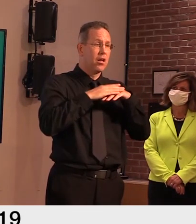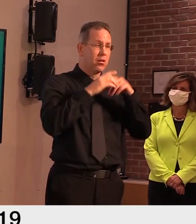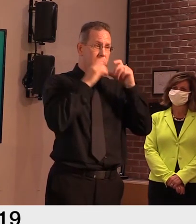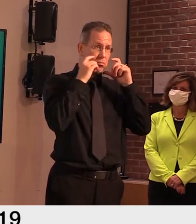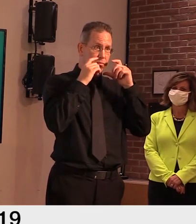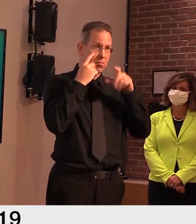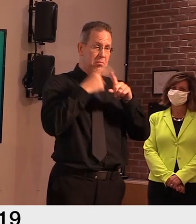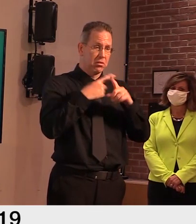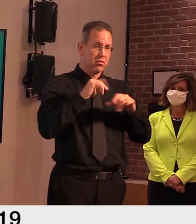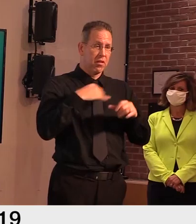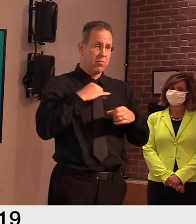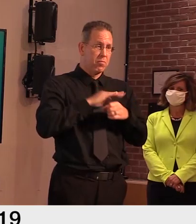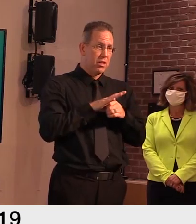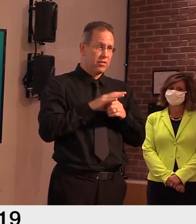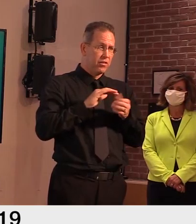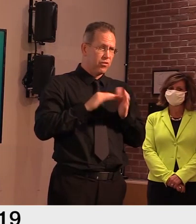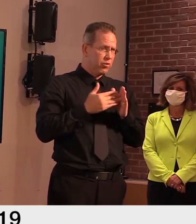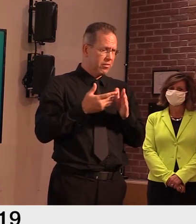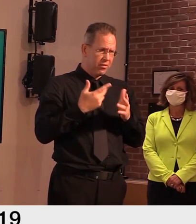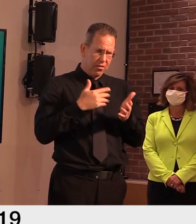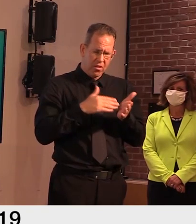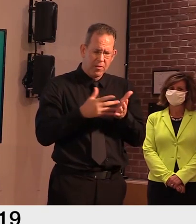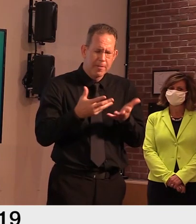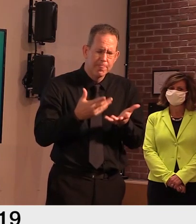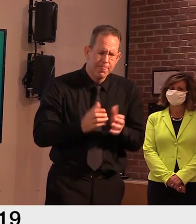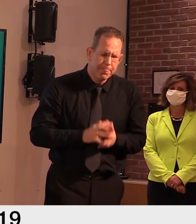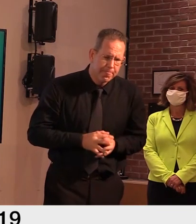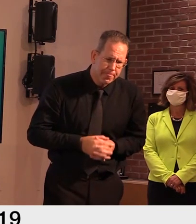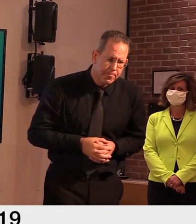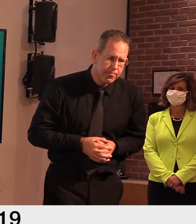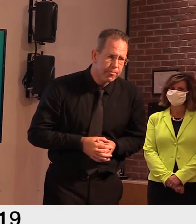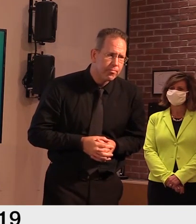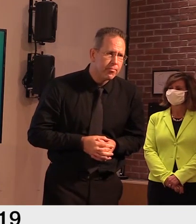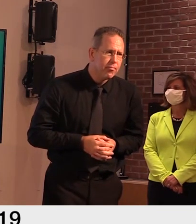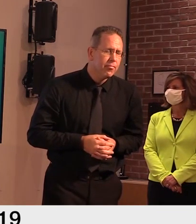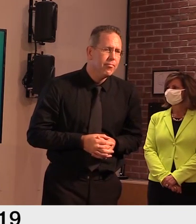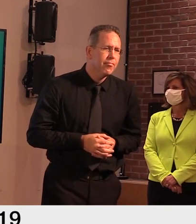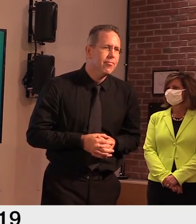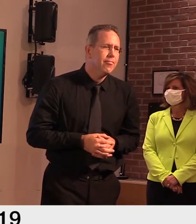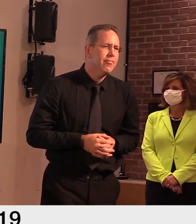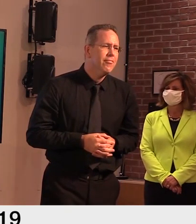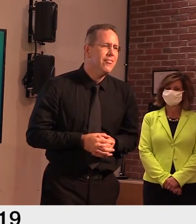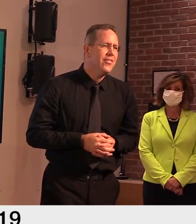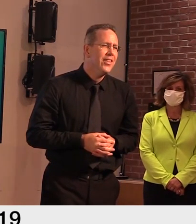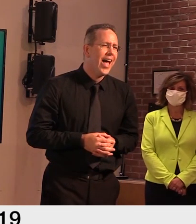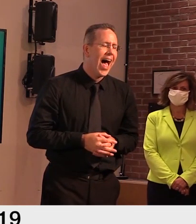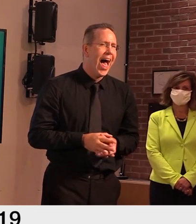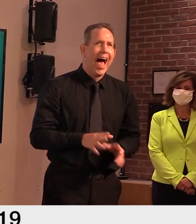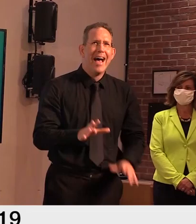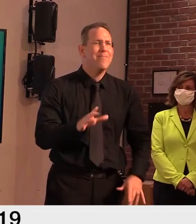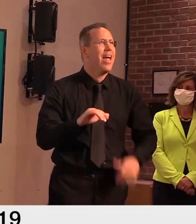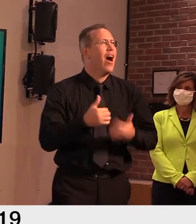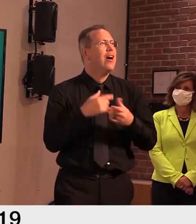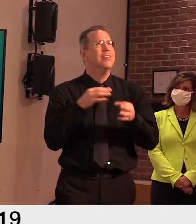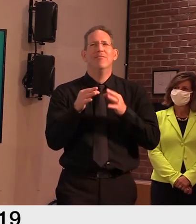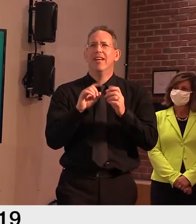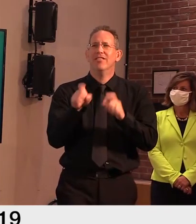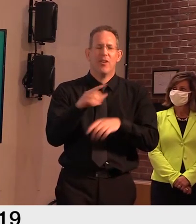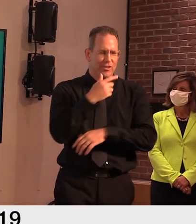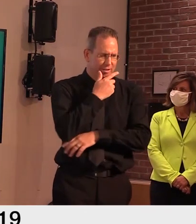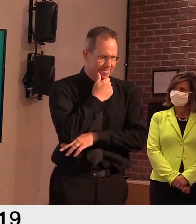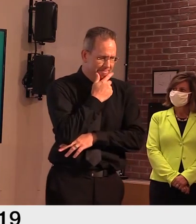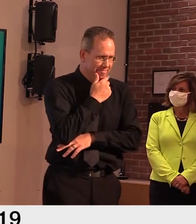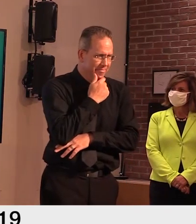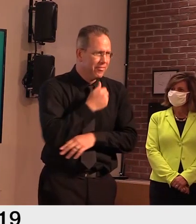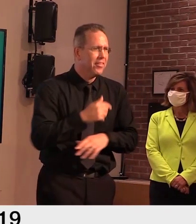Because you're implying, if you're implying a person has symptoms, what's the likelihood of them testing positive if they